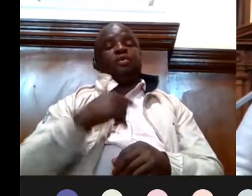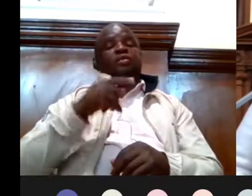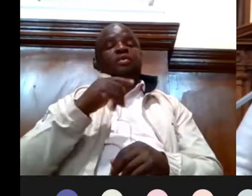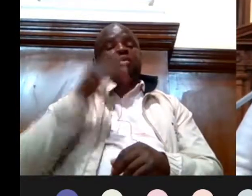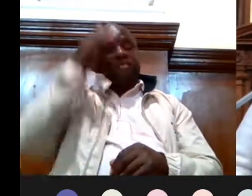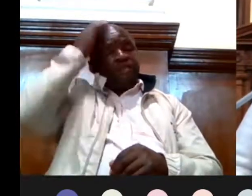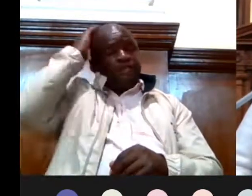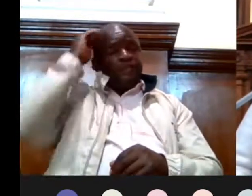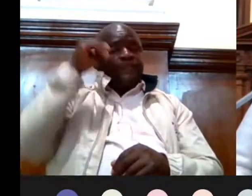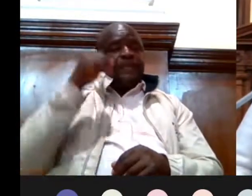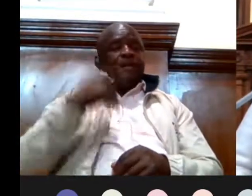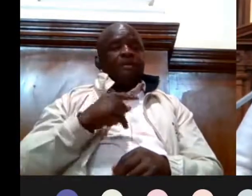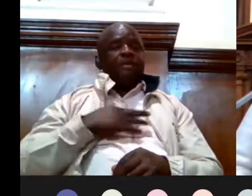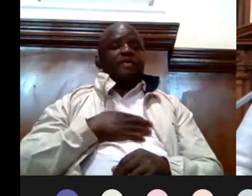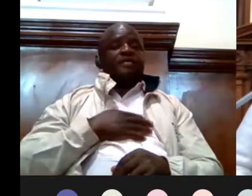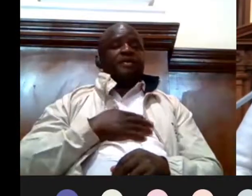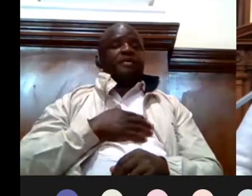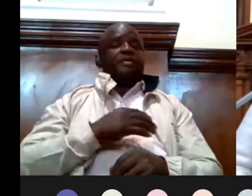we felt